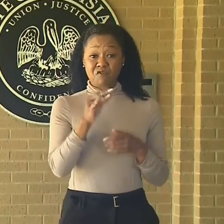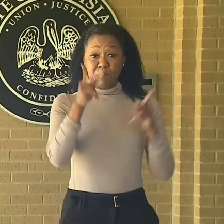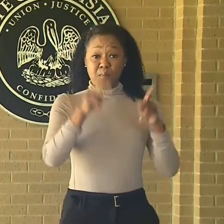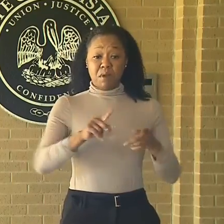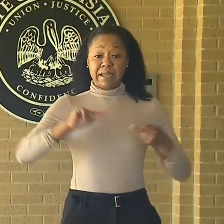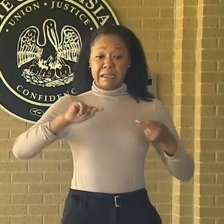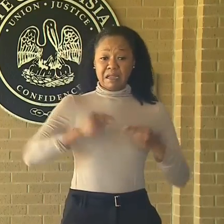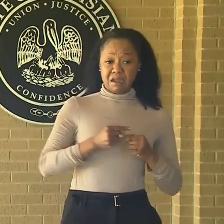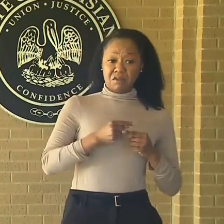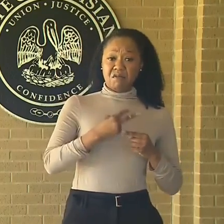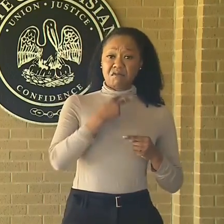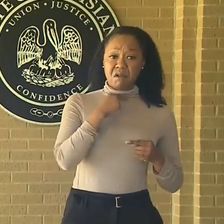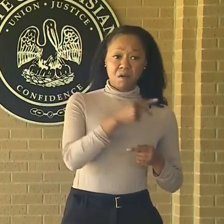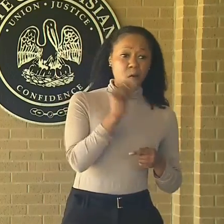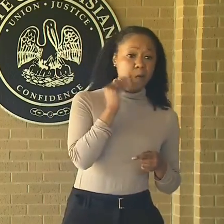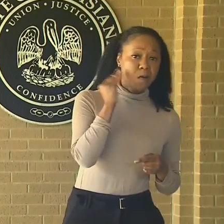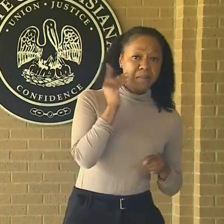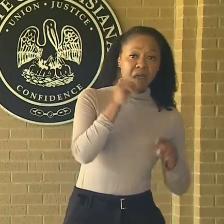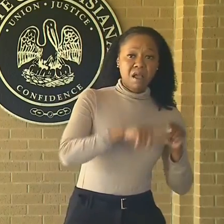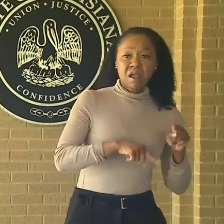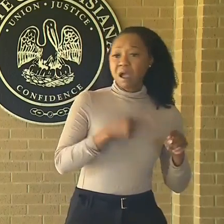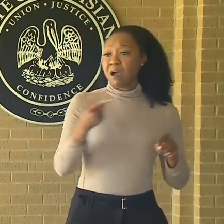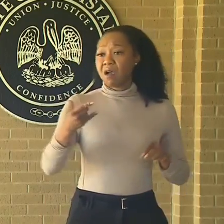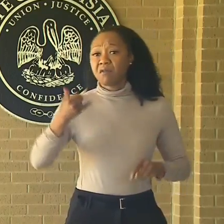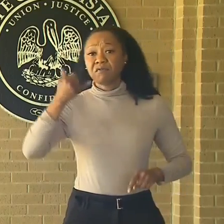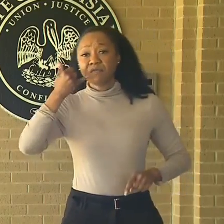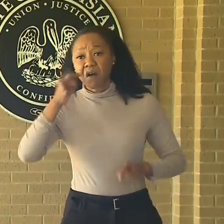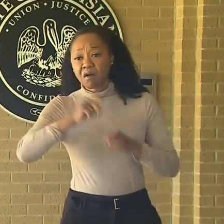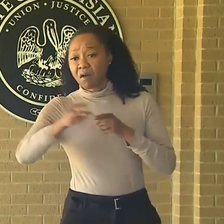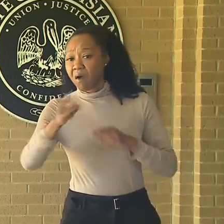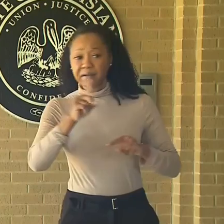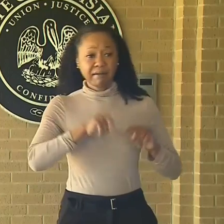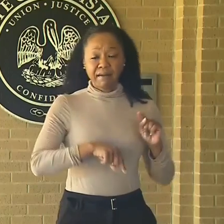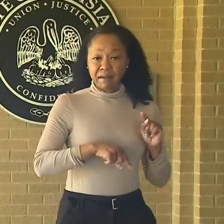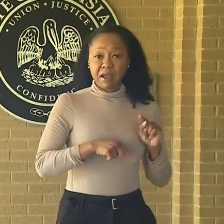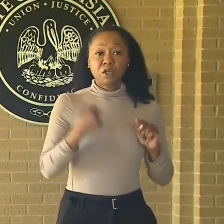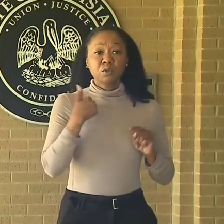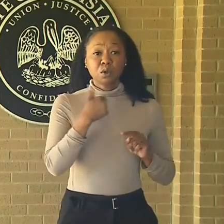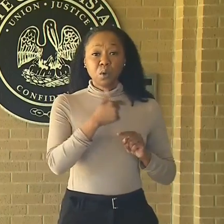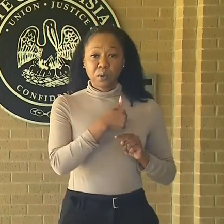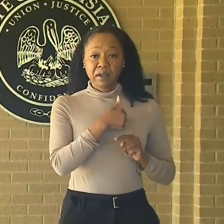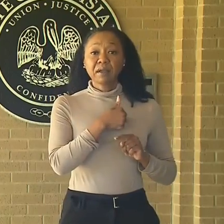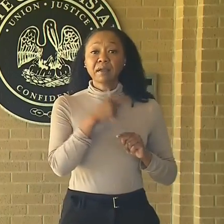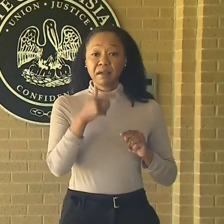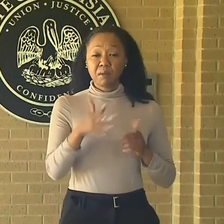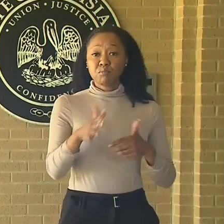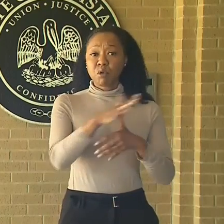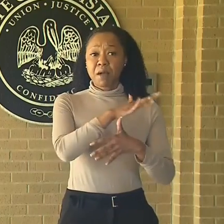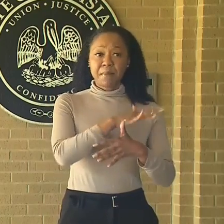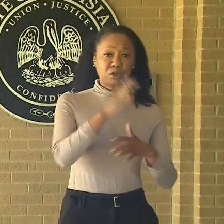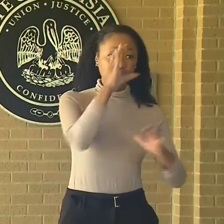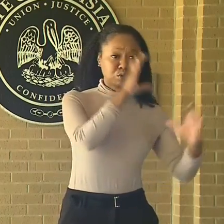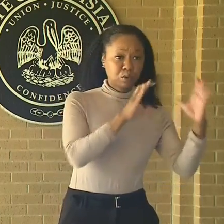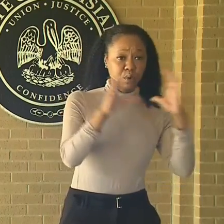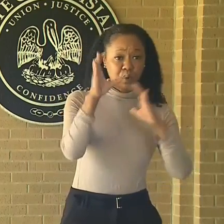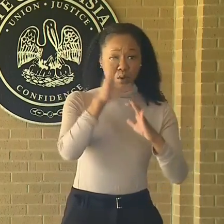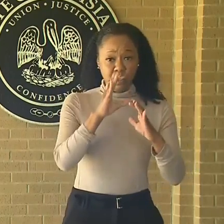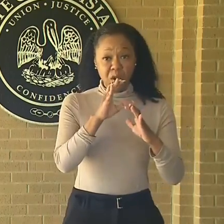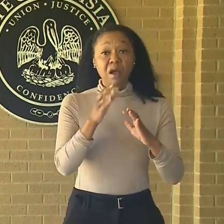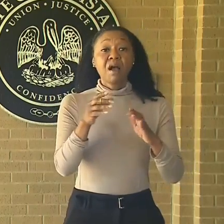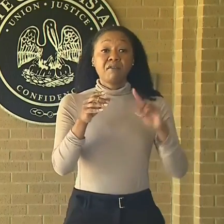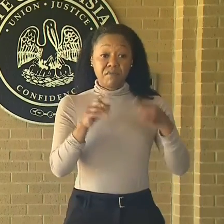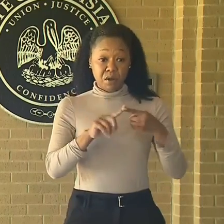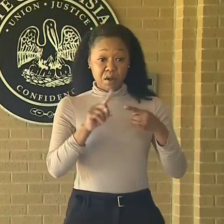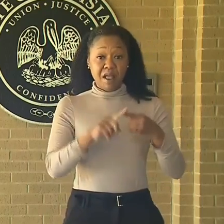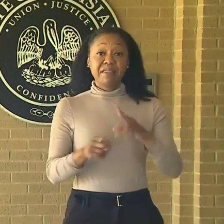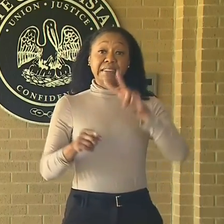in their home, they may not be able to get to their phone. And so that's just something that we always do. We do a primary search, and then we come back with a secondary